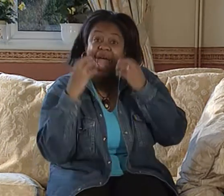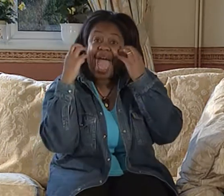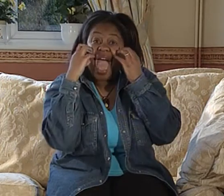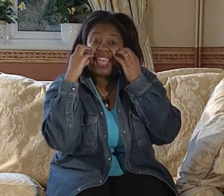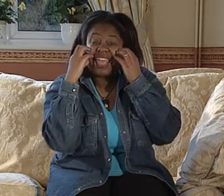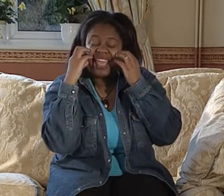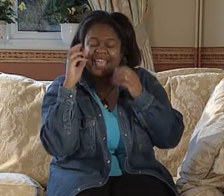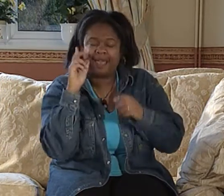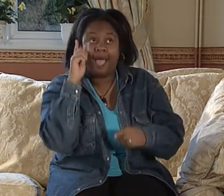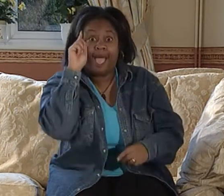Covering the strawberries was a net.